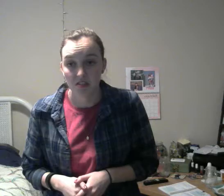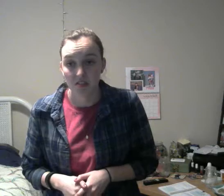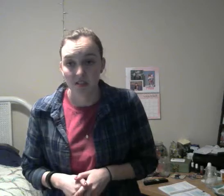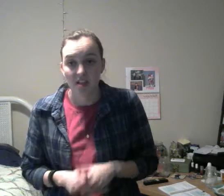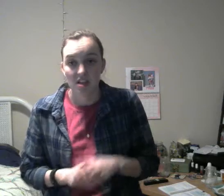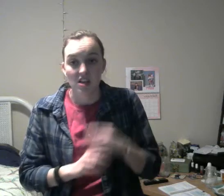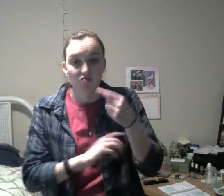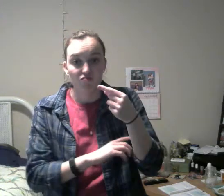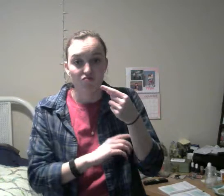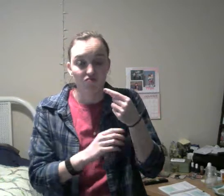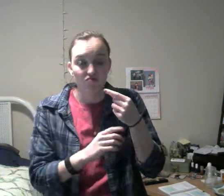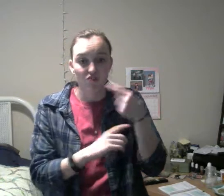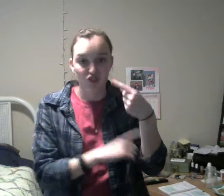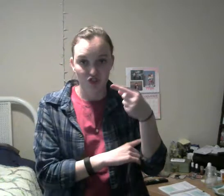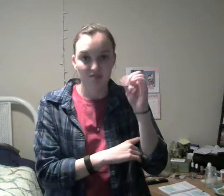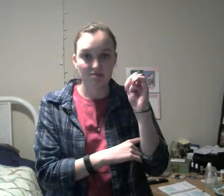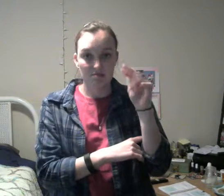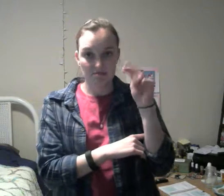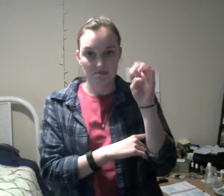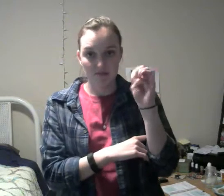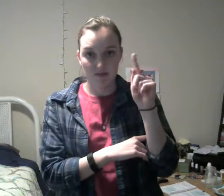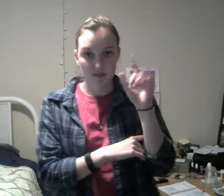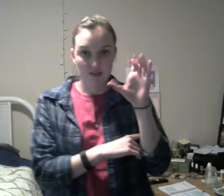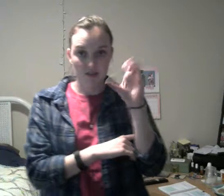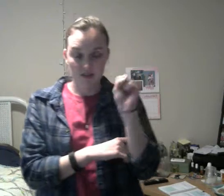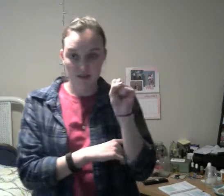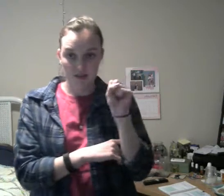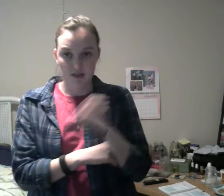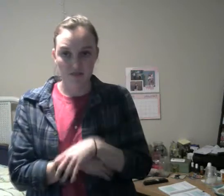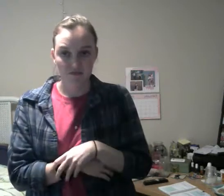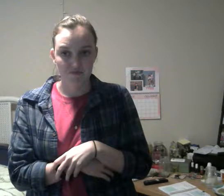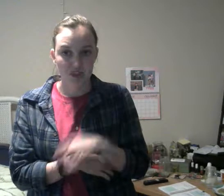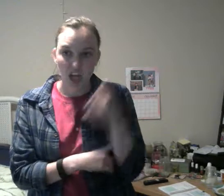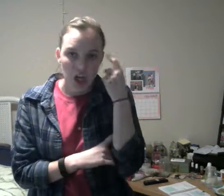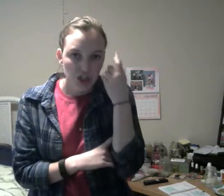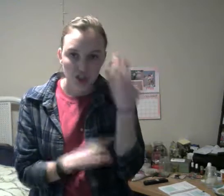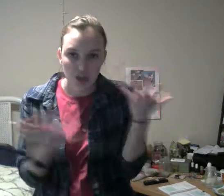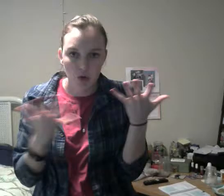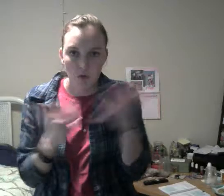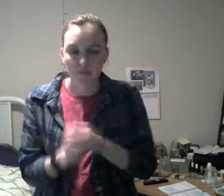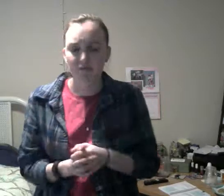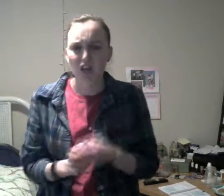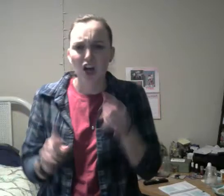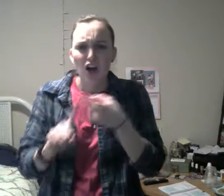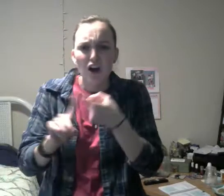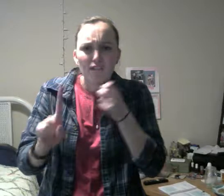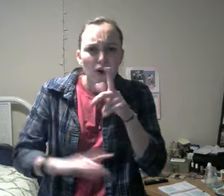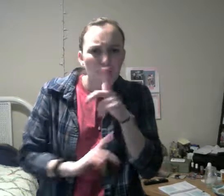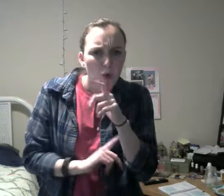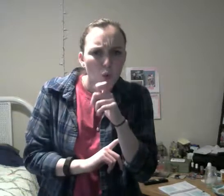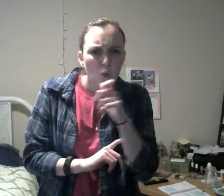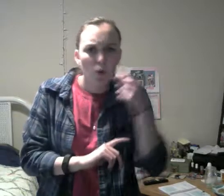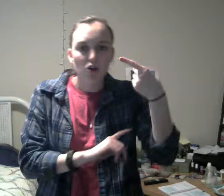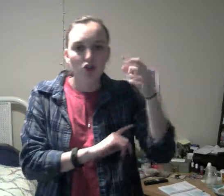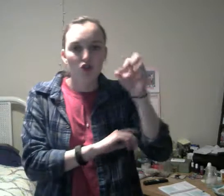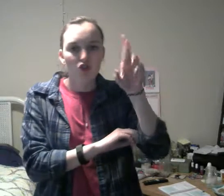genetics. And so all of the basics that we understand about genetics goes back to this guy right here. This is Gregor Mendel, and this famous cross he